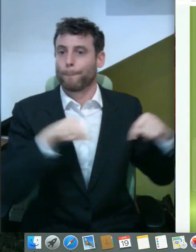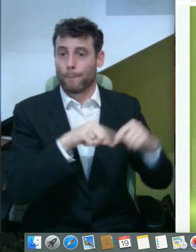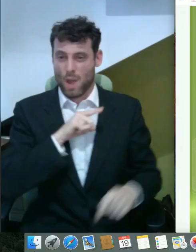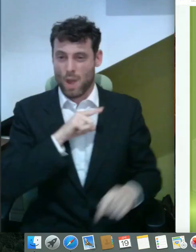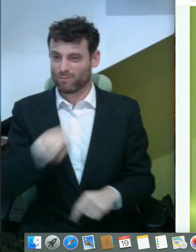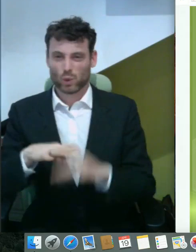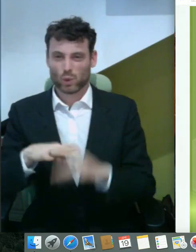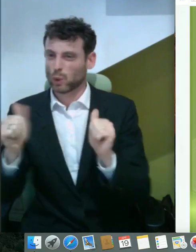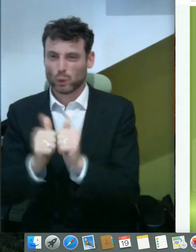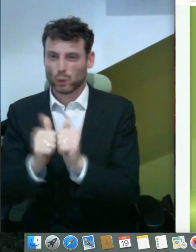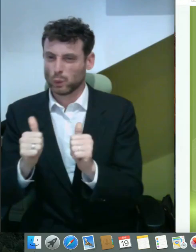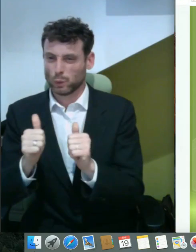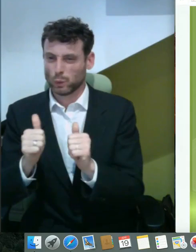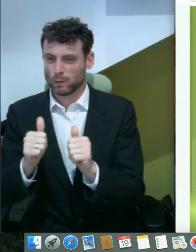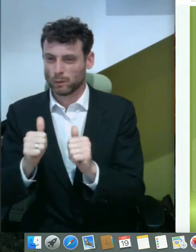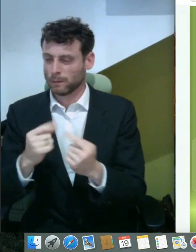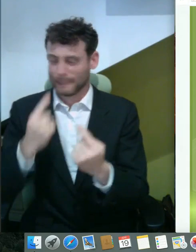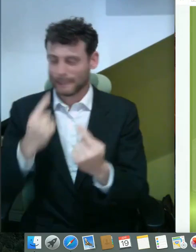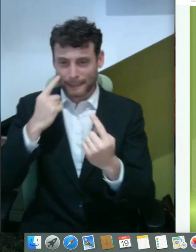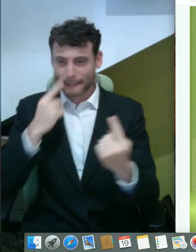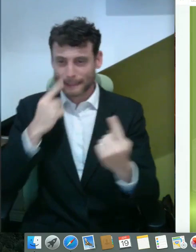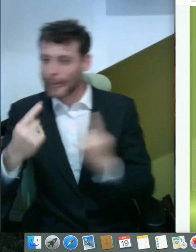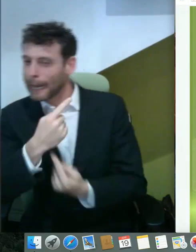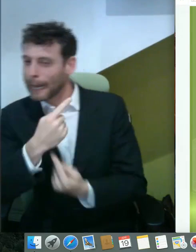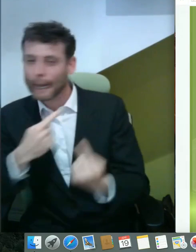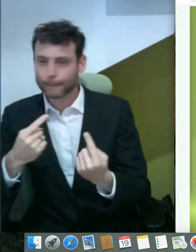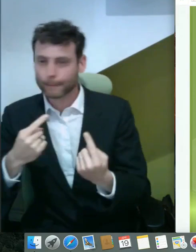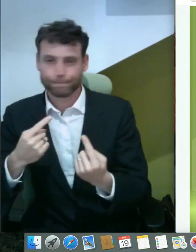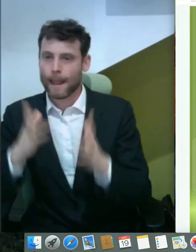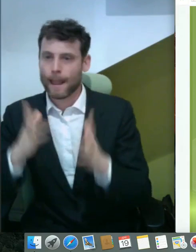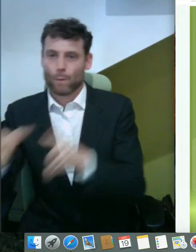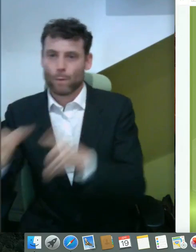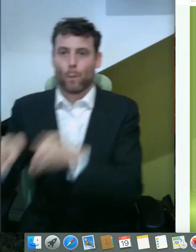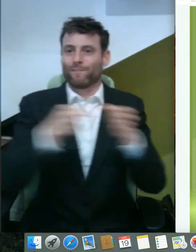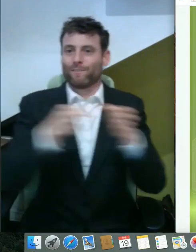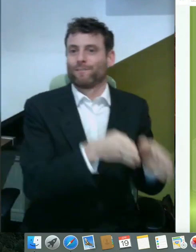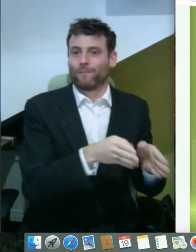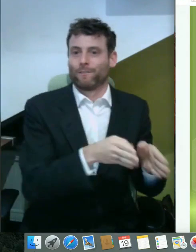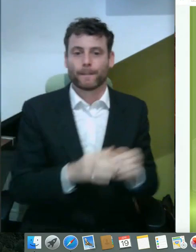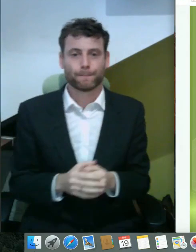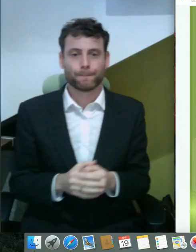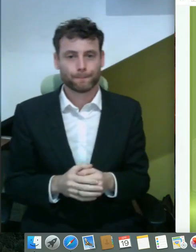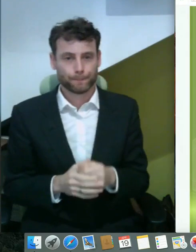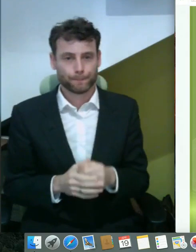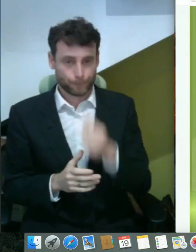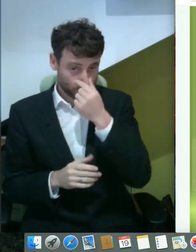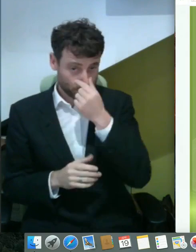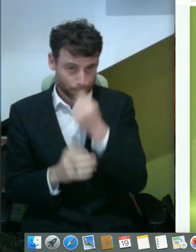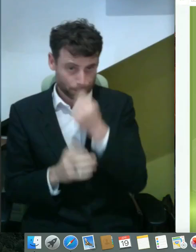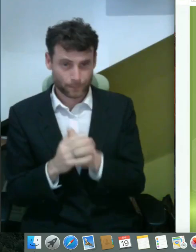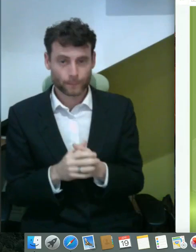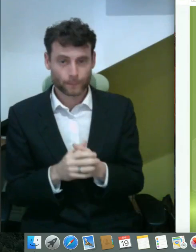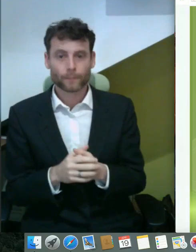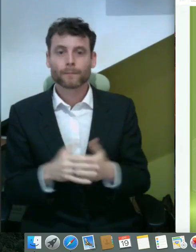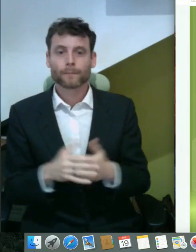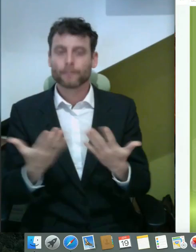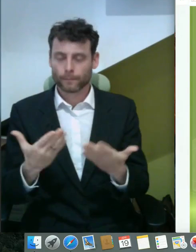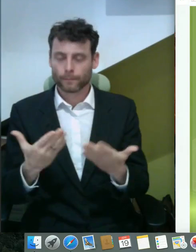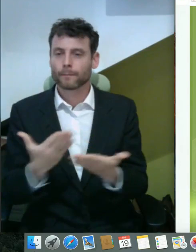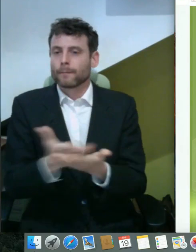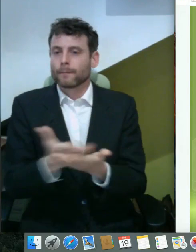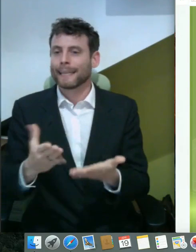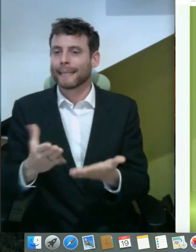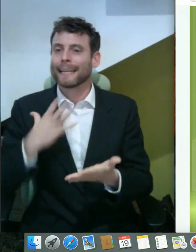suitable. And so the entire trial was moved to a different court. Obviously, communication